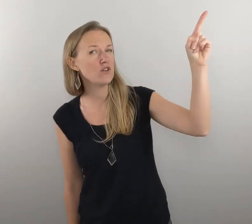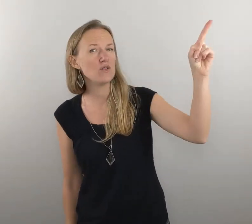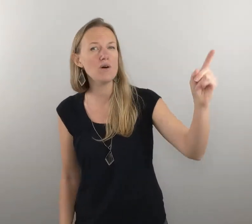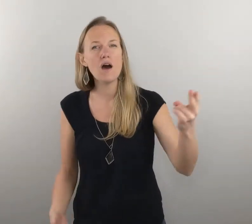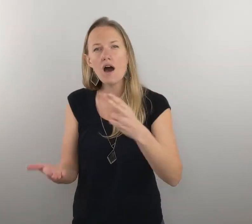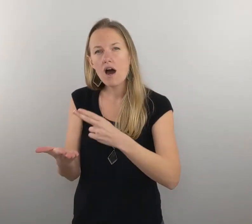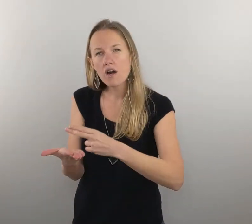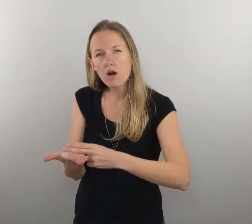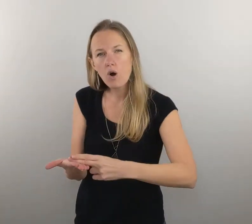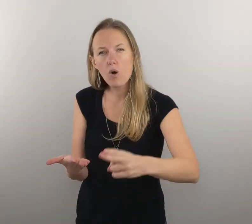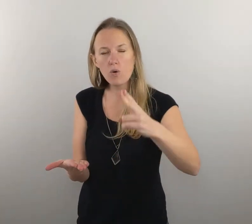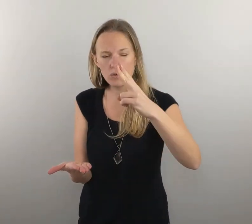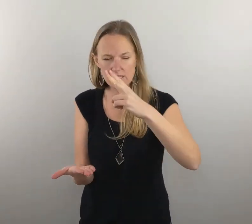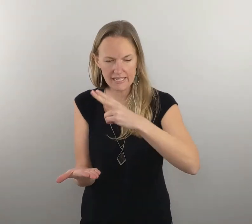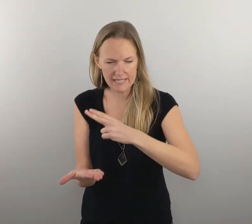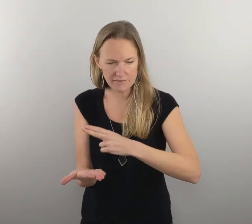you are holy.